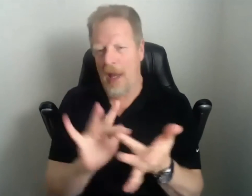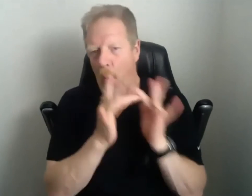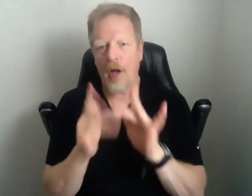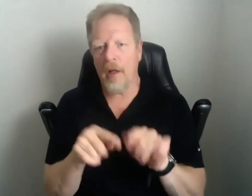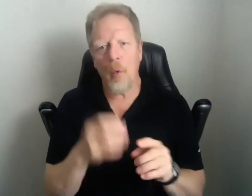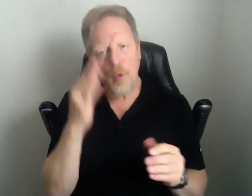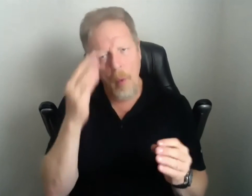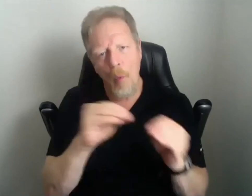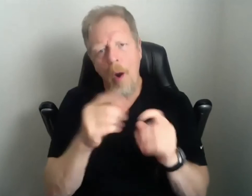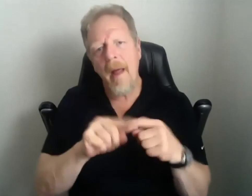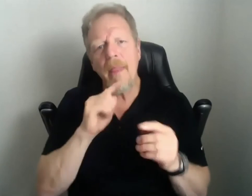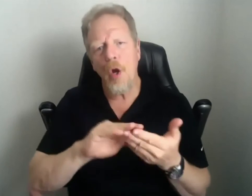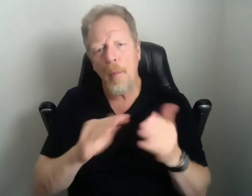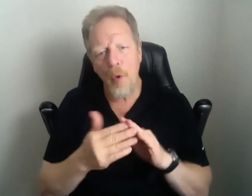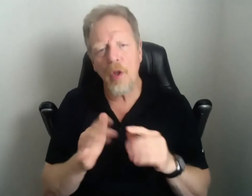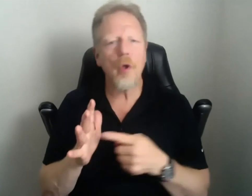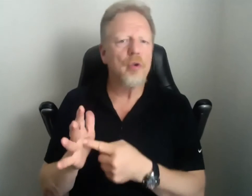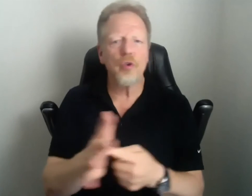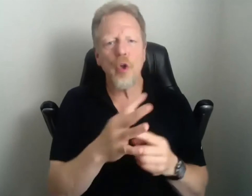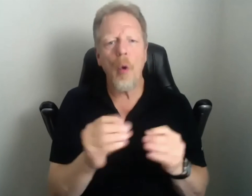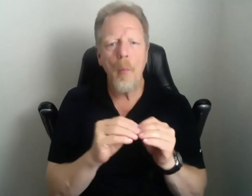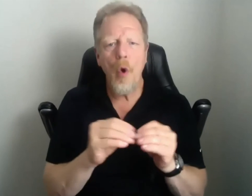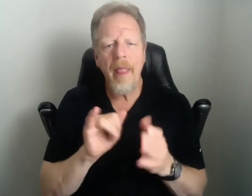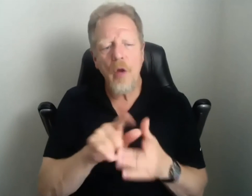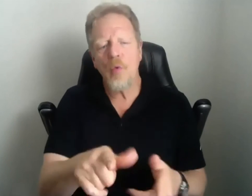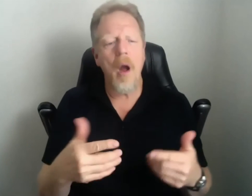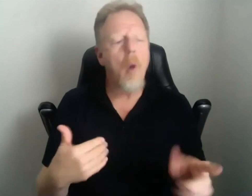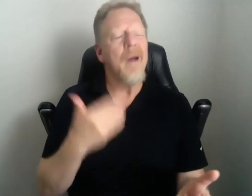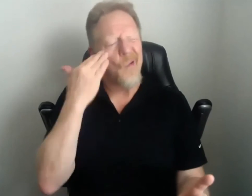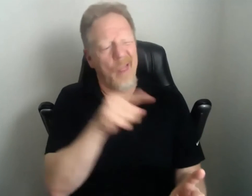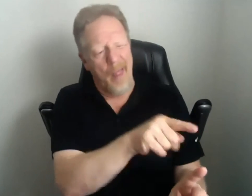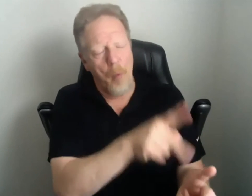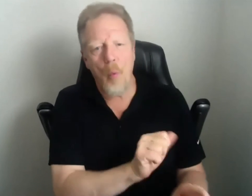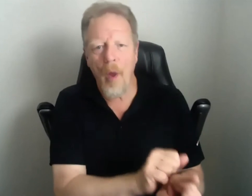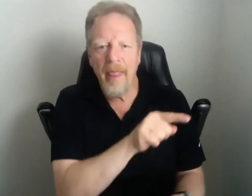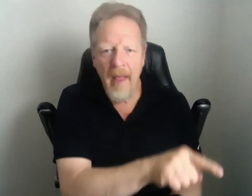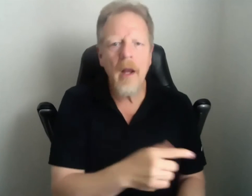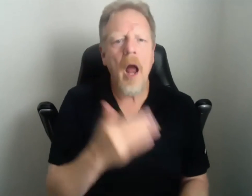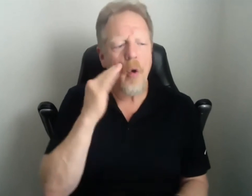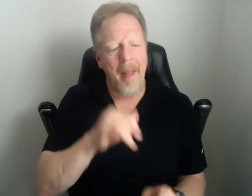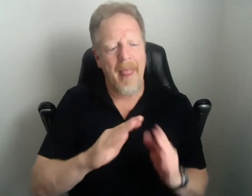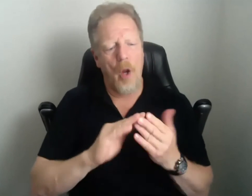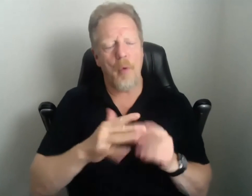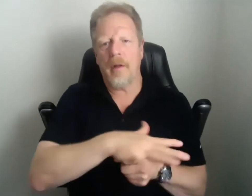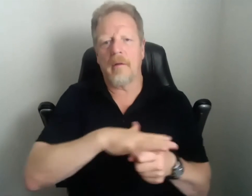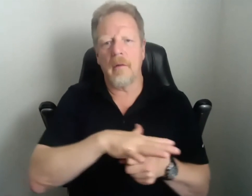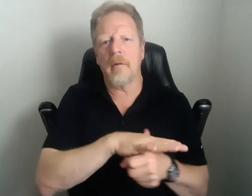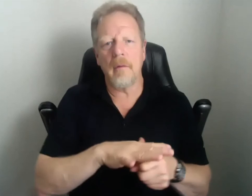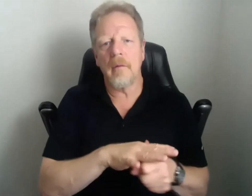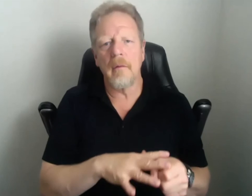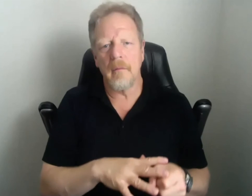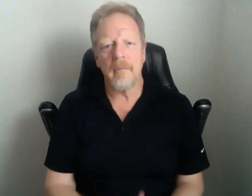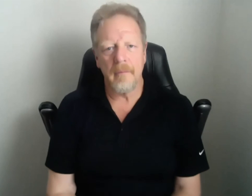know more about the community and show more that you know about that community.